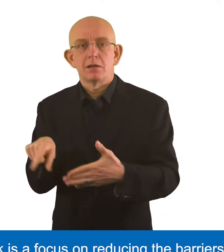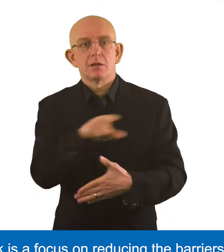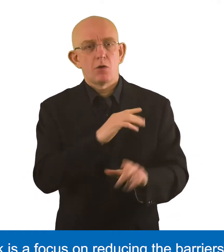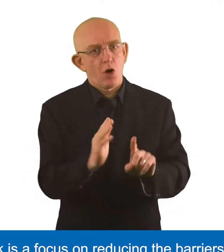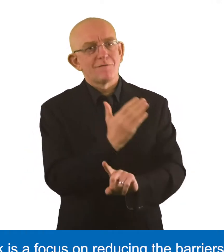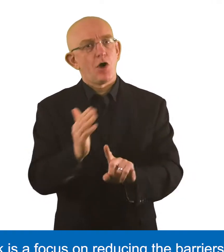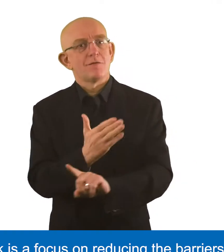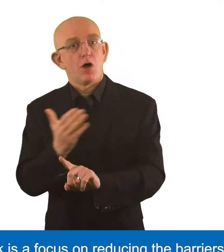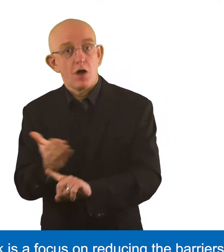business and society.